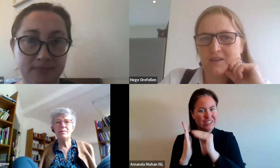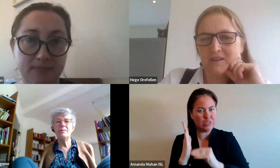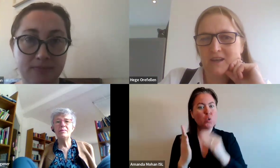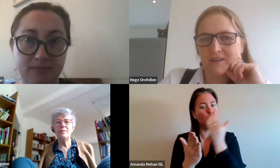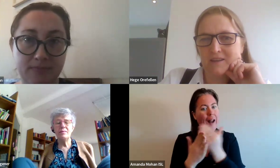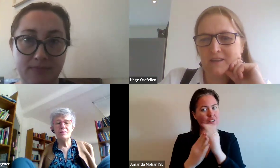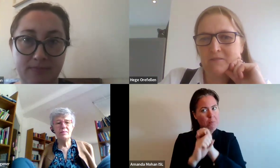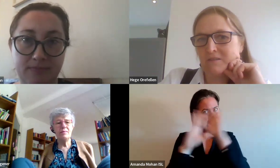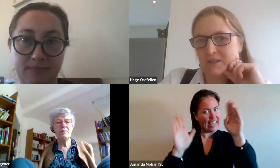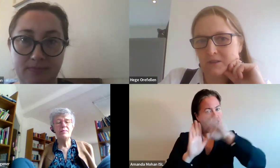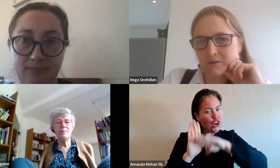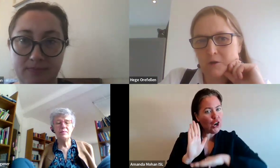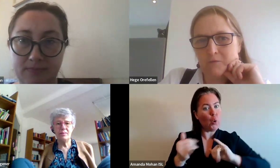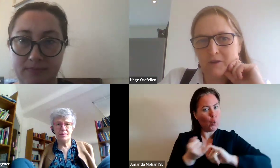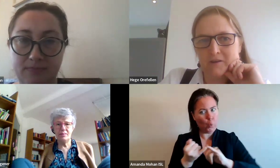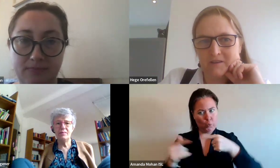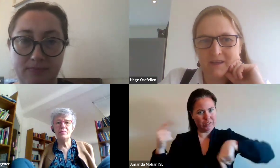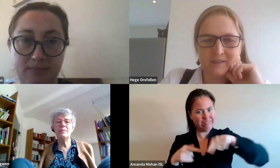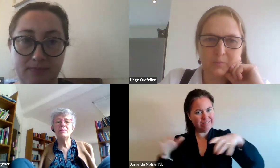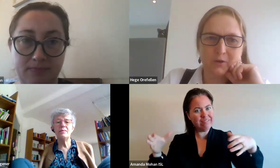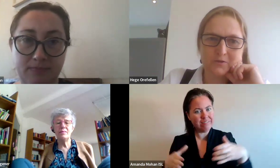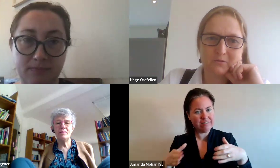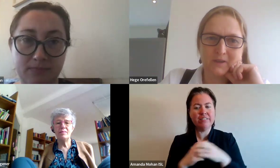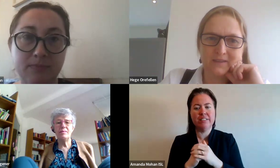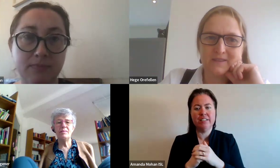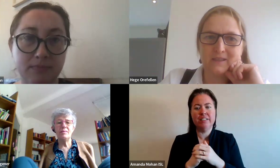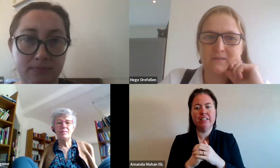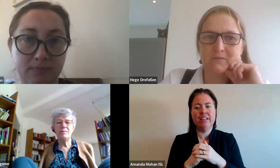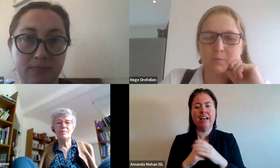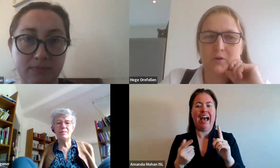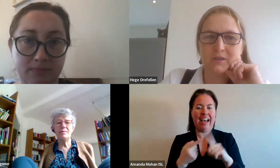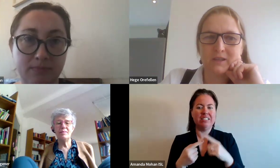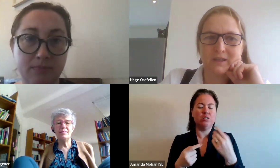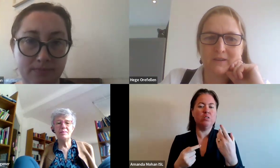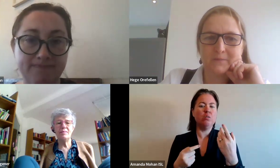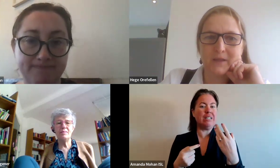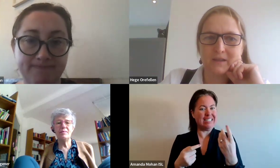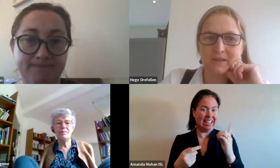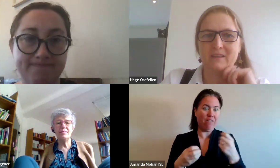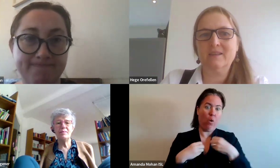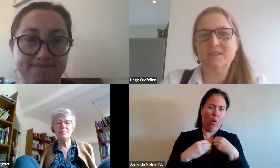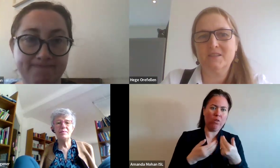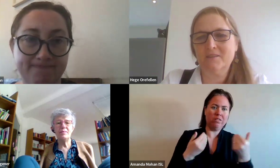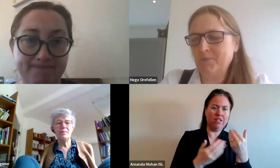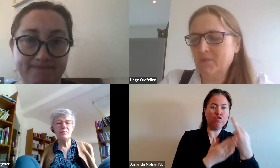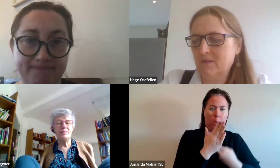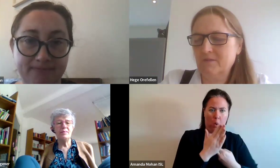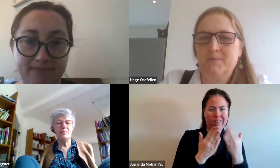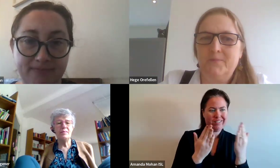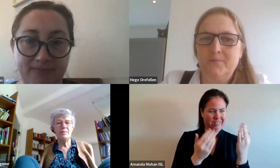clarify. And with Visual Overcome, we are a DPO, so we had a single report in